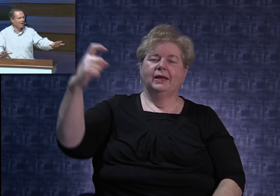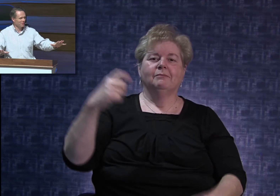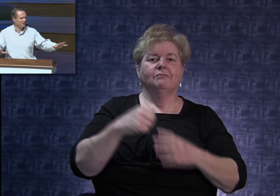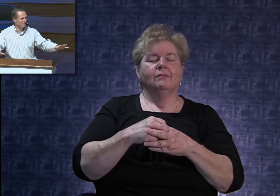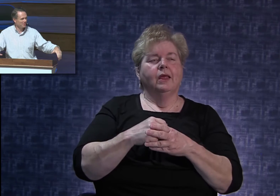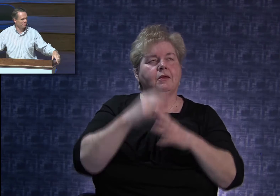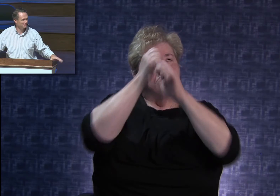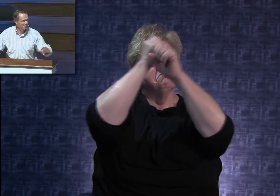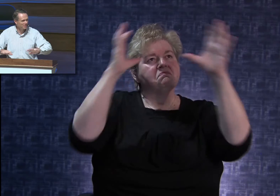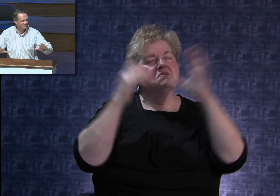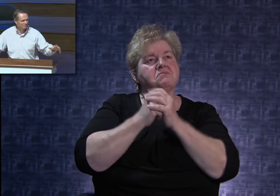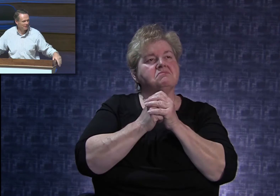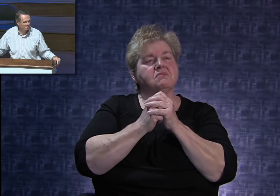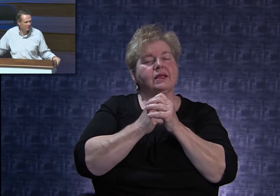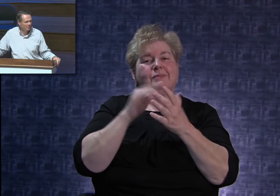was in college. Okay,